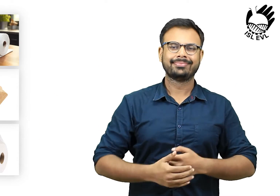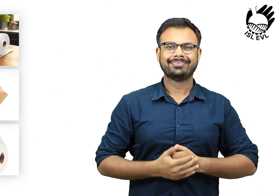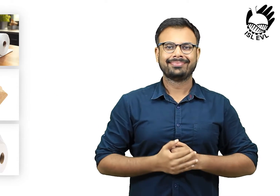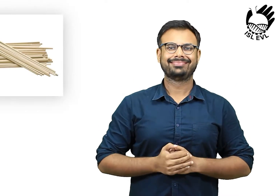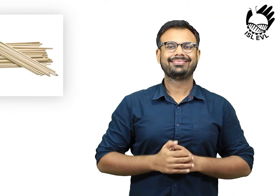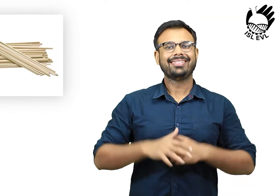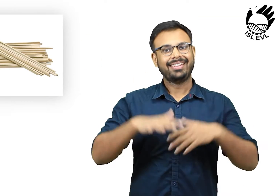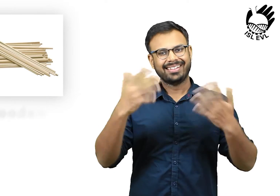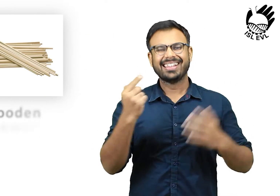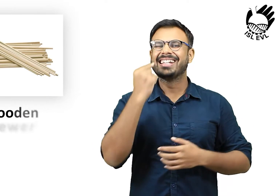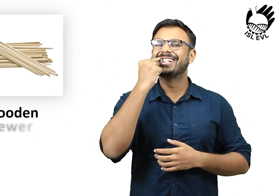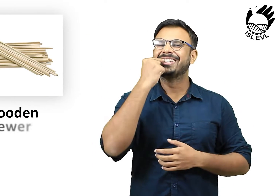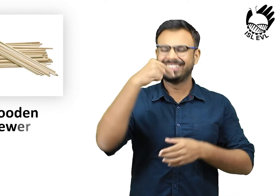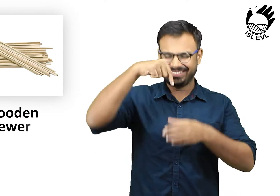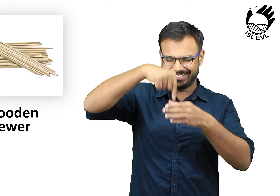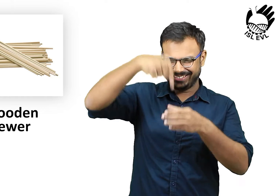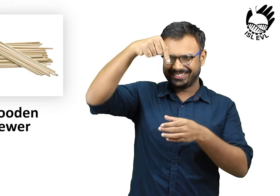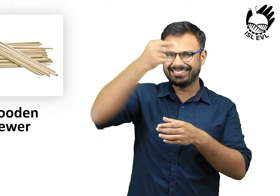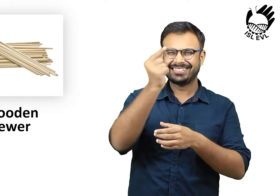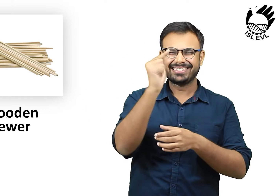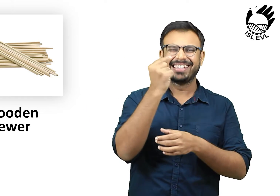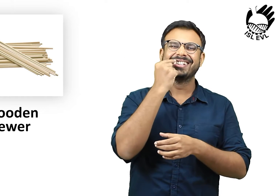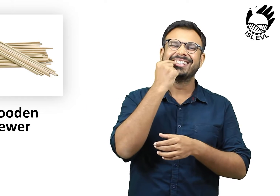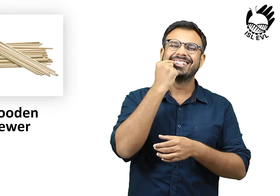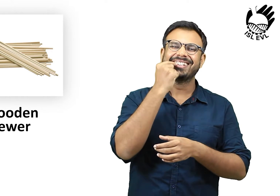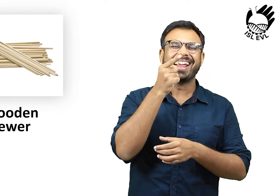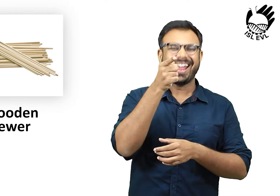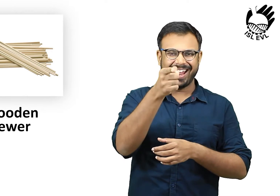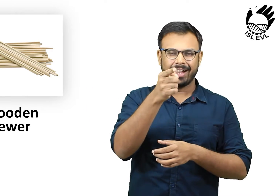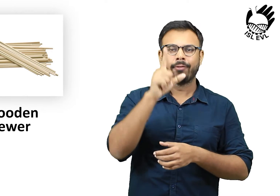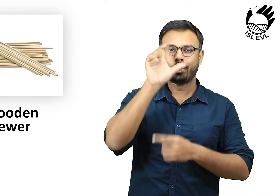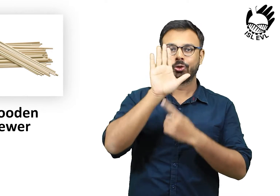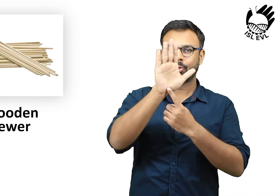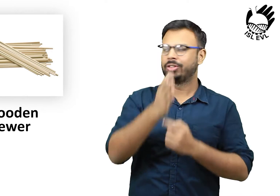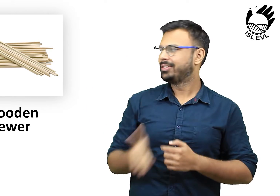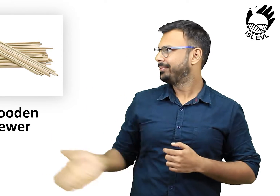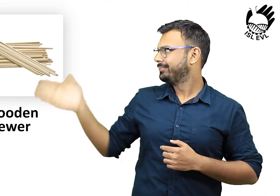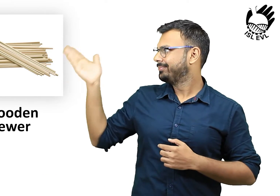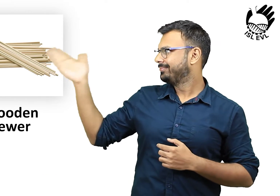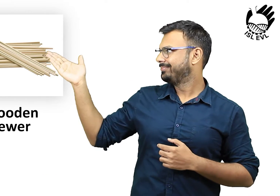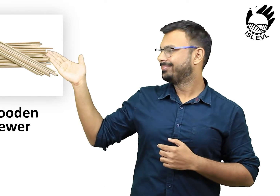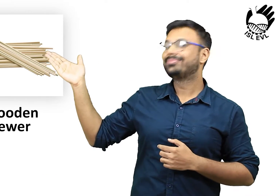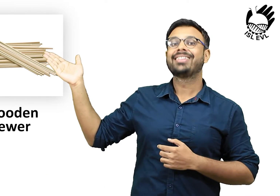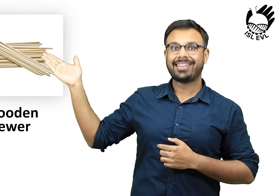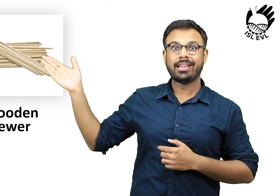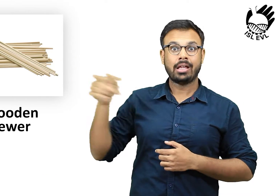For example, measuring cylinder, beaker, or a clean medicine syringe.